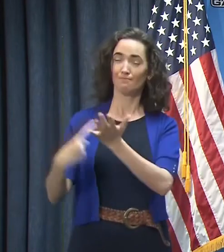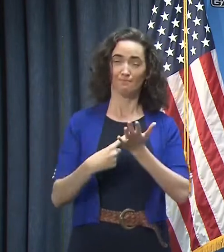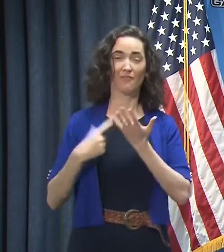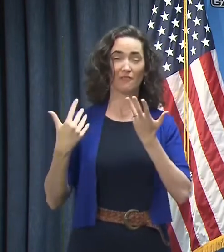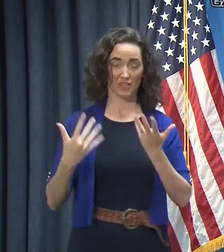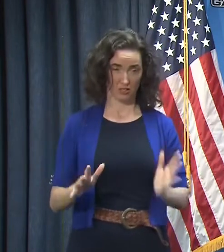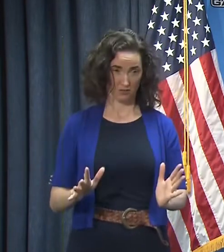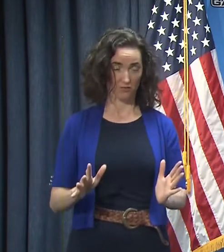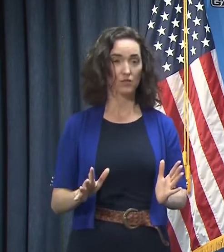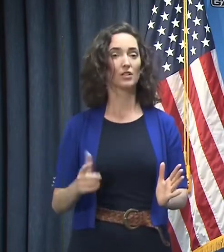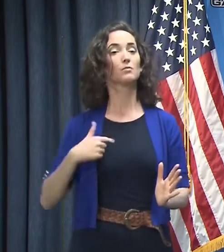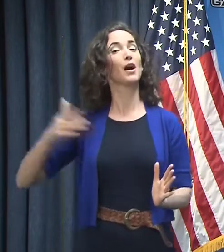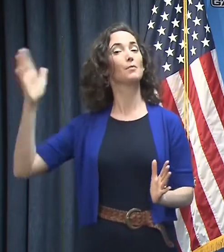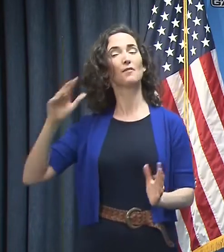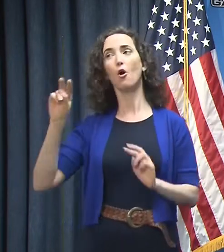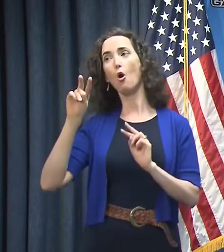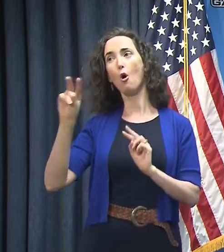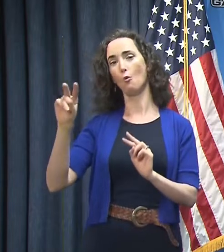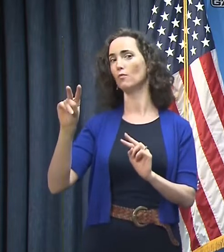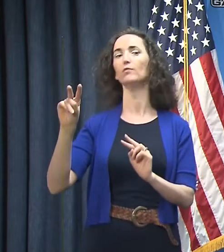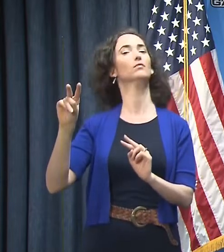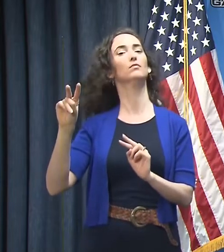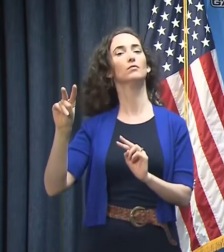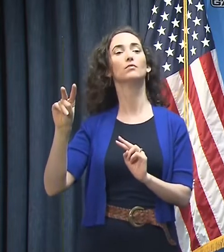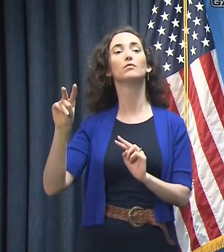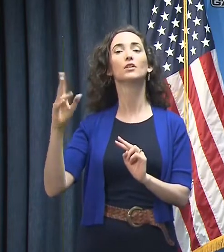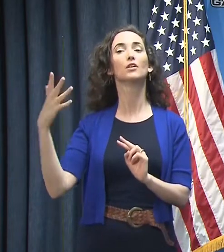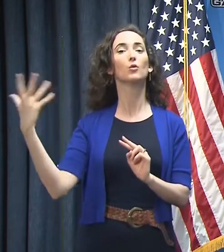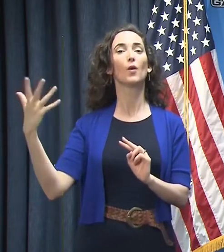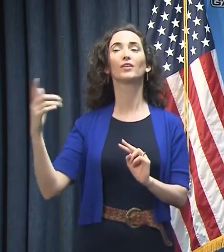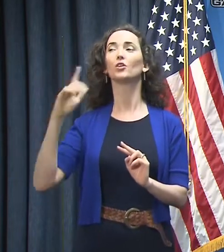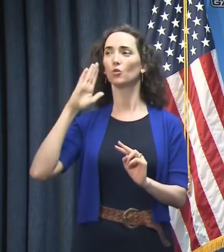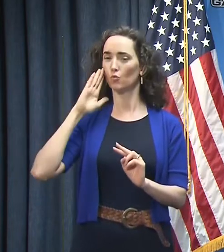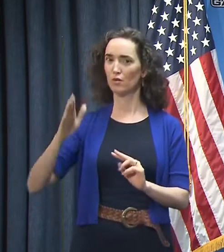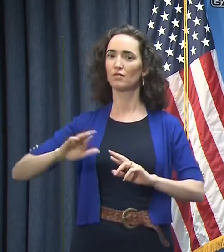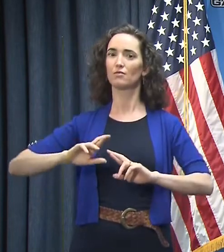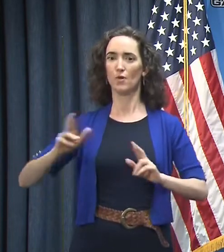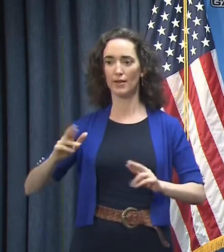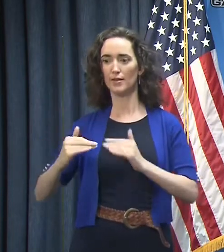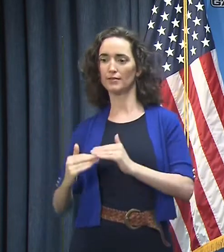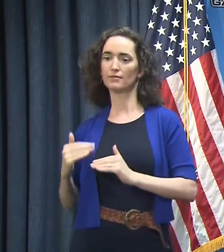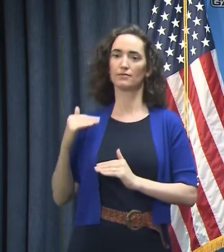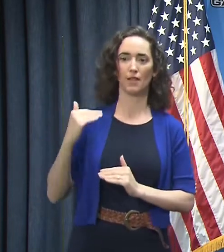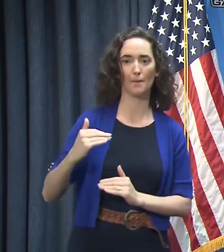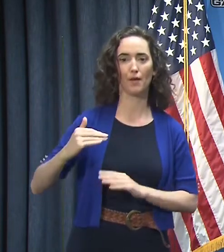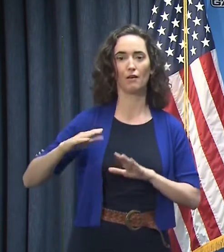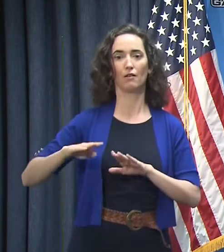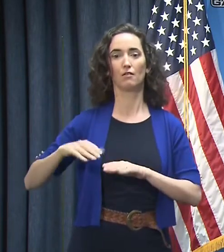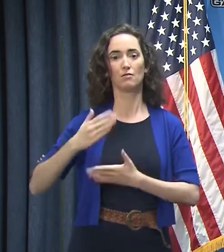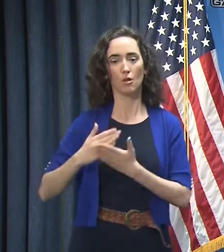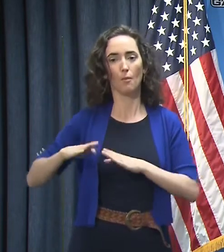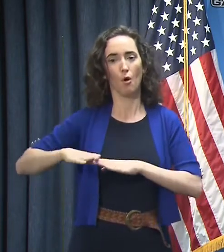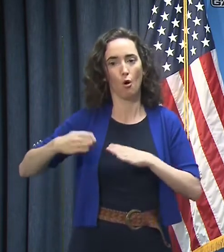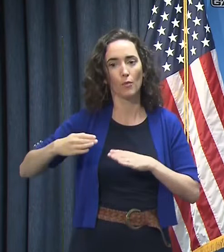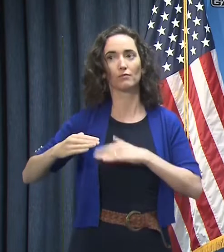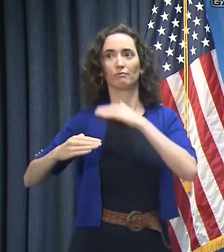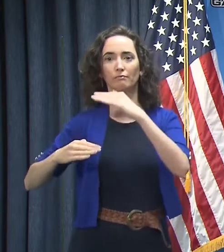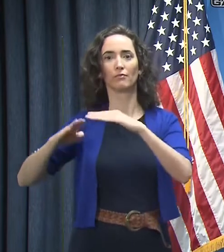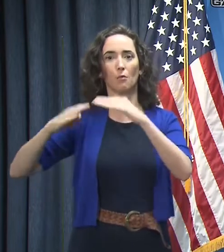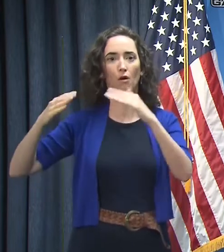before, was that we would be taking bigger steps toward reopening and moving toward some semblance